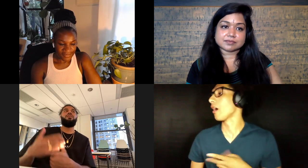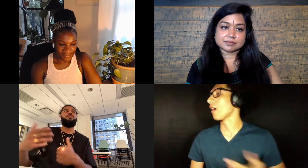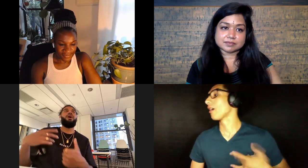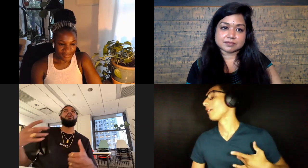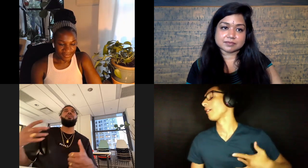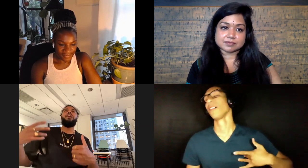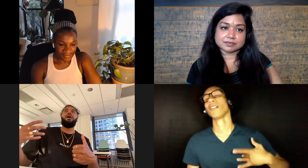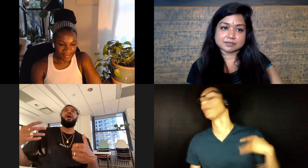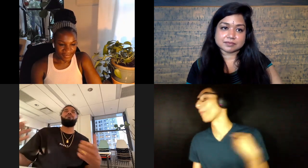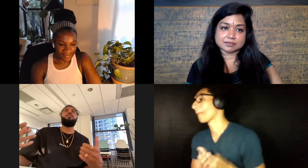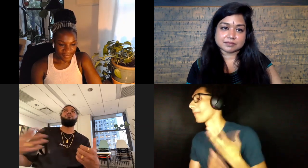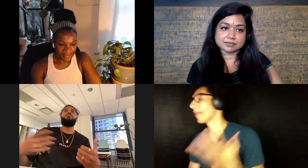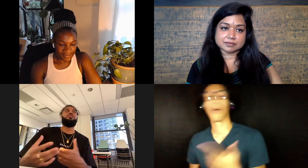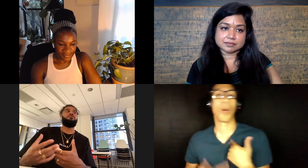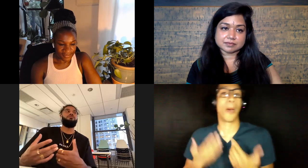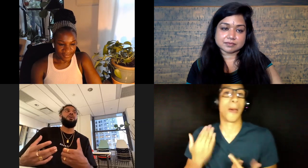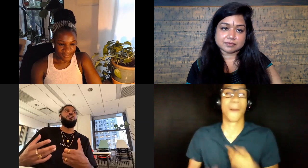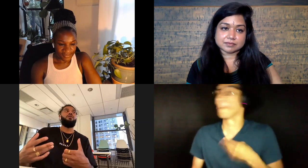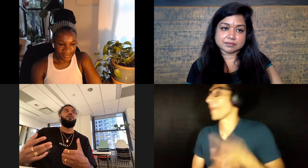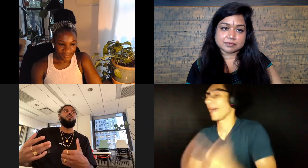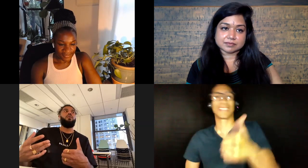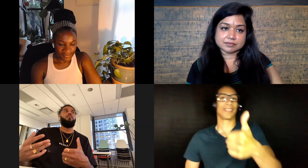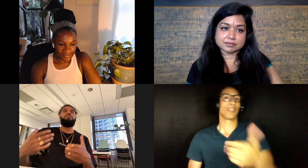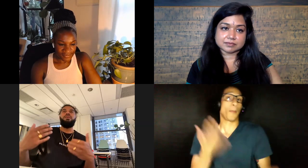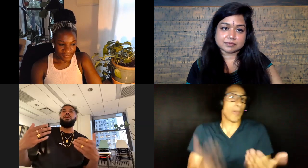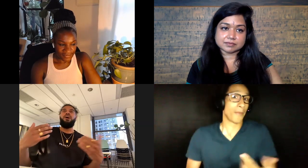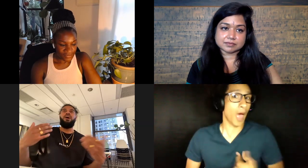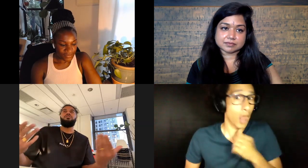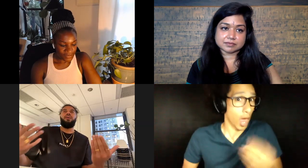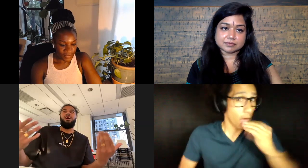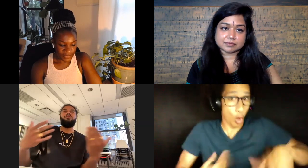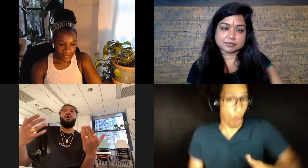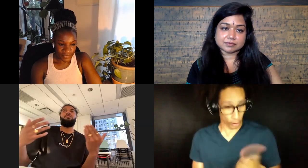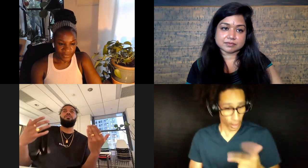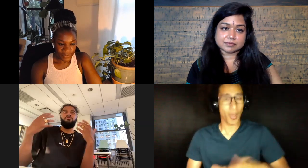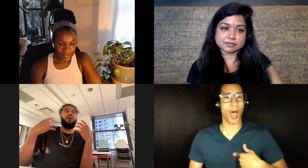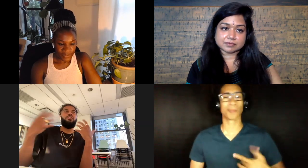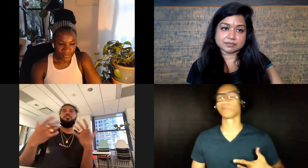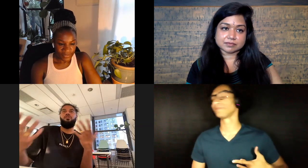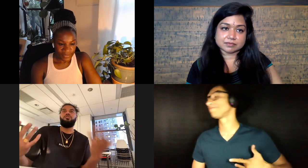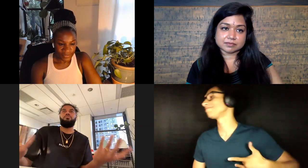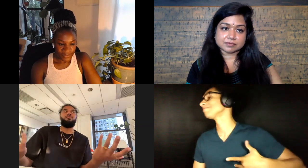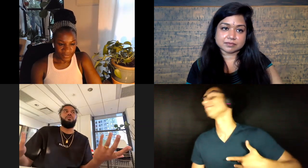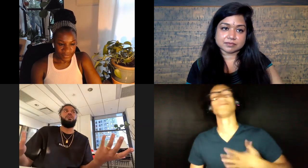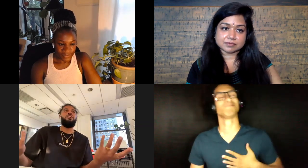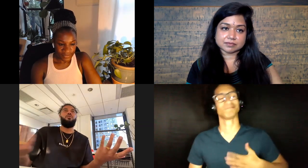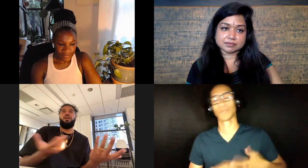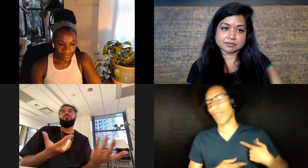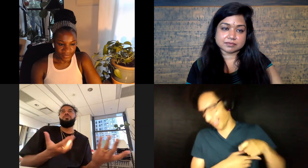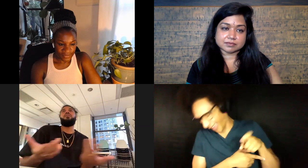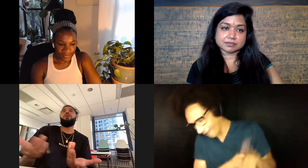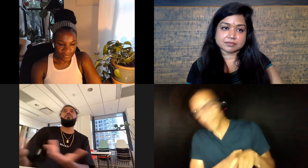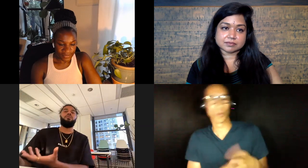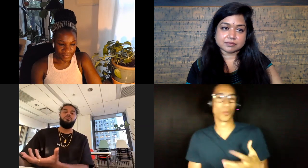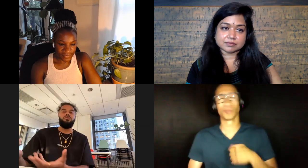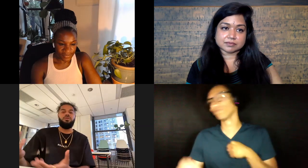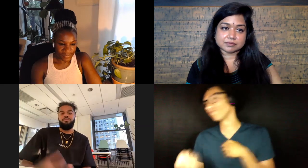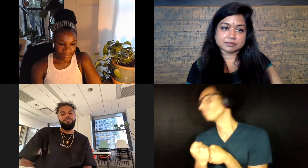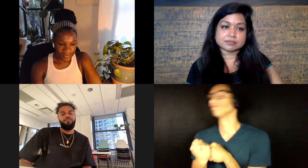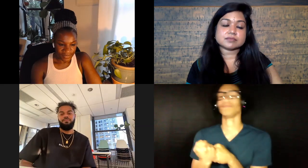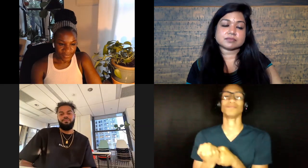Hop. And it's basically just my perspective of how young women, primarily like young Black and brown women,